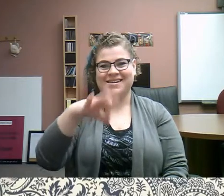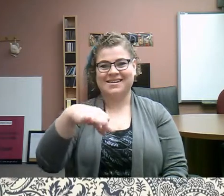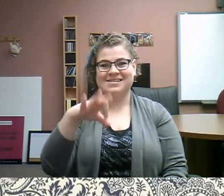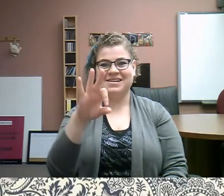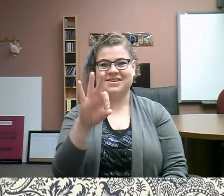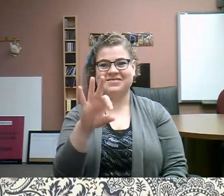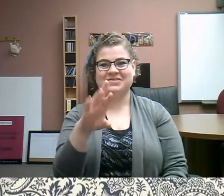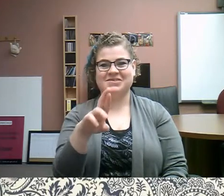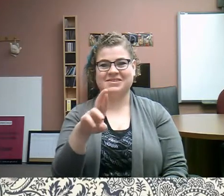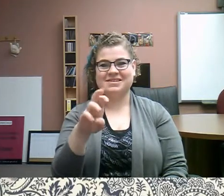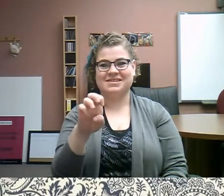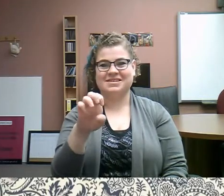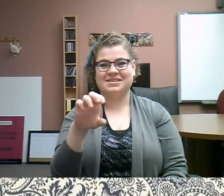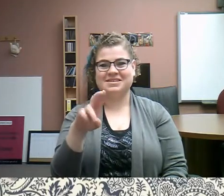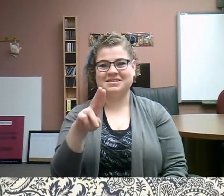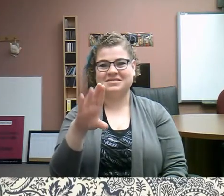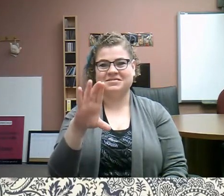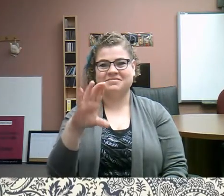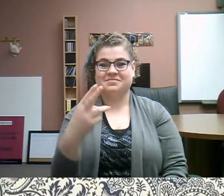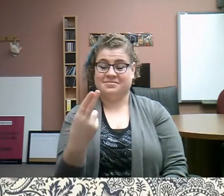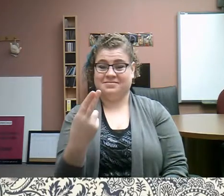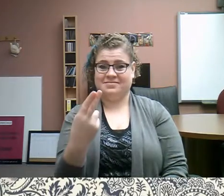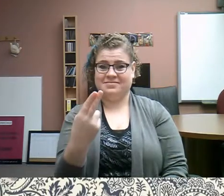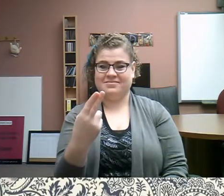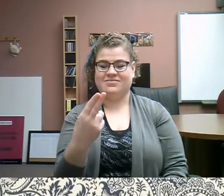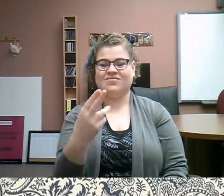Maybe you'd have some French fries.